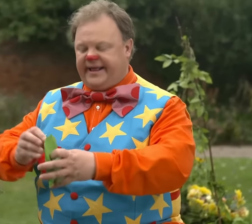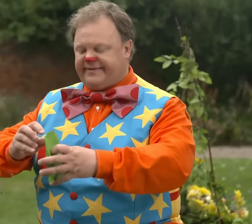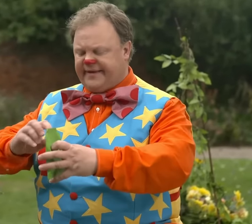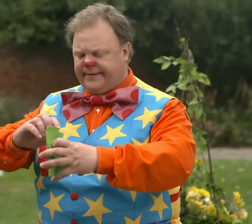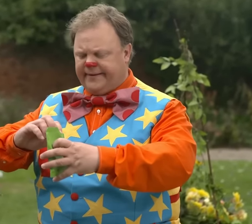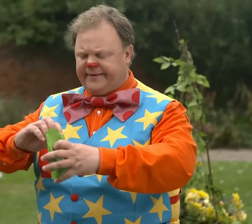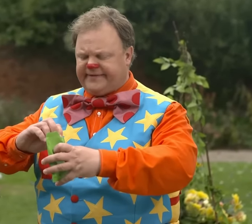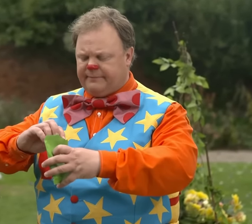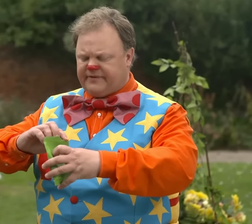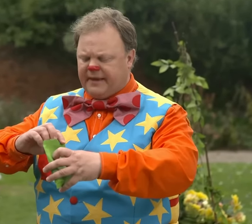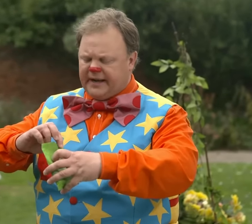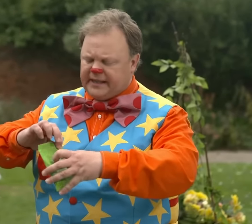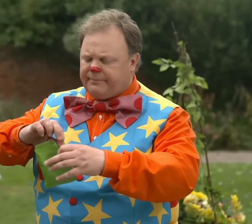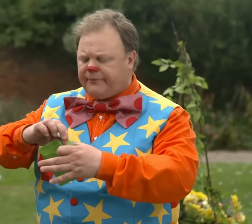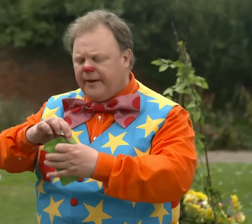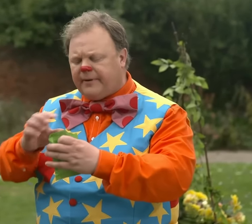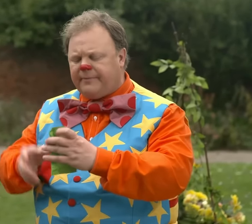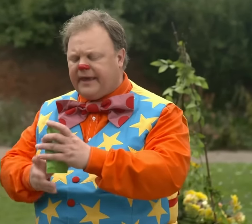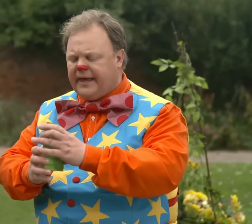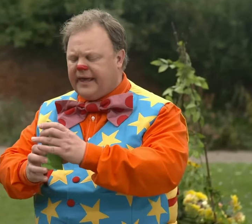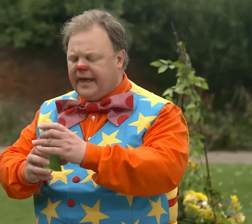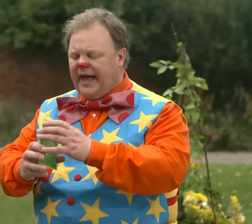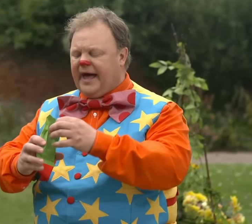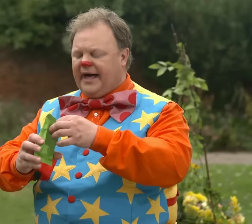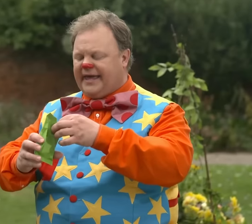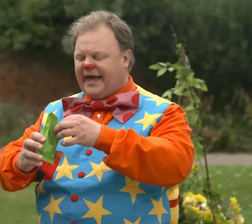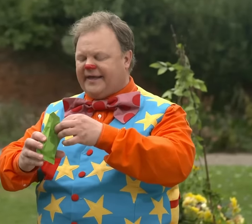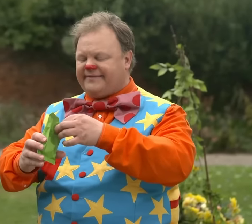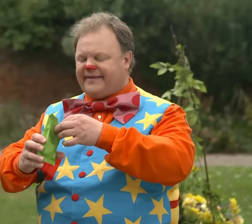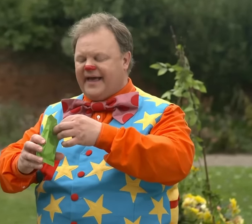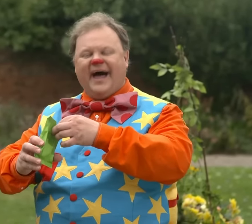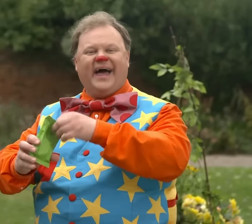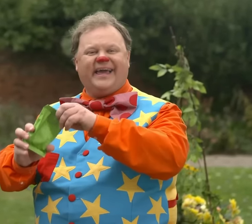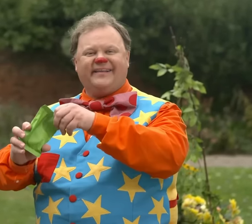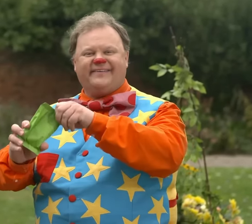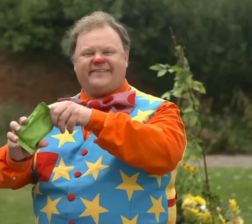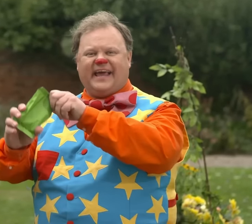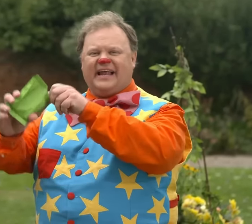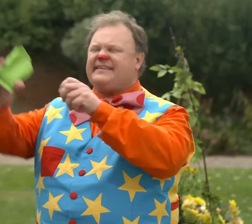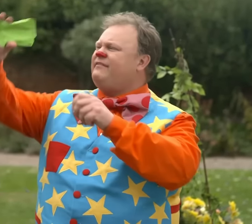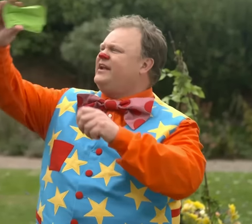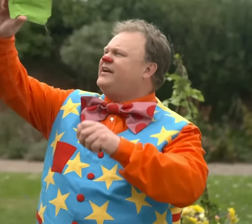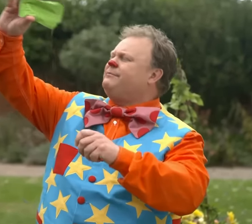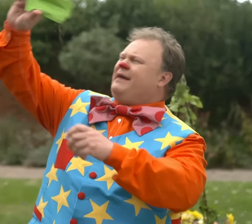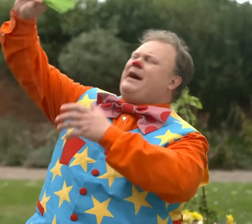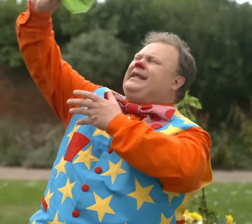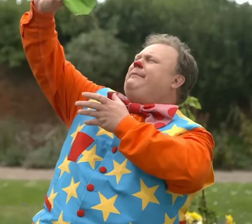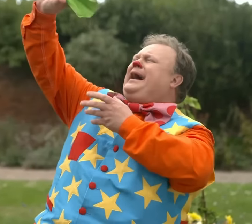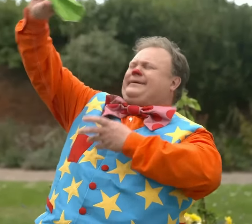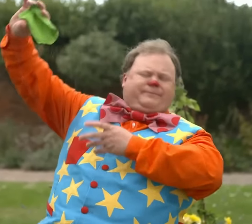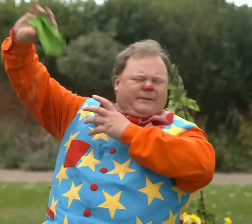Wait. Oh, seems to be a little problem here. Oh, yes, I can see. Let's have a look at that.